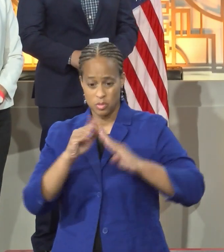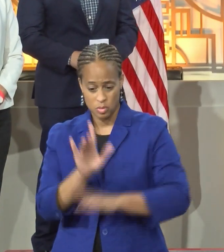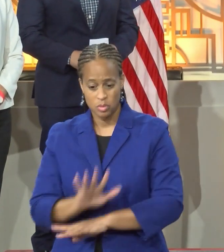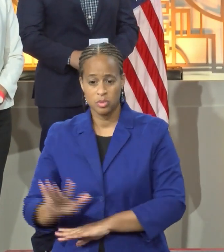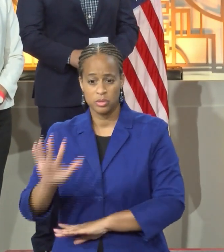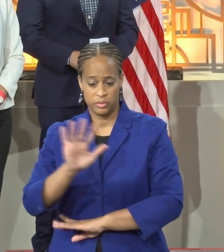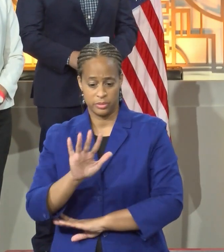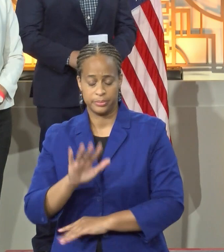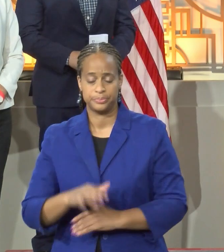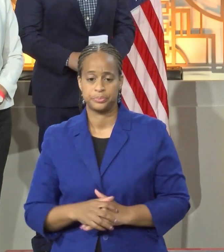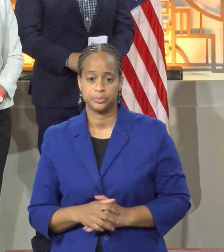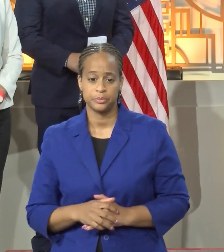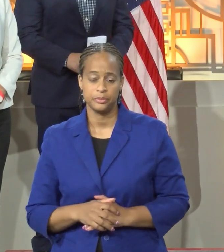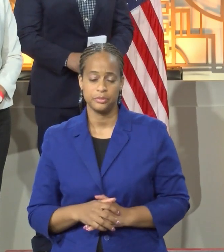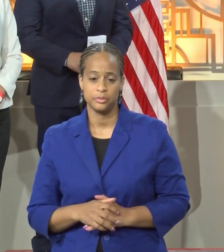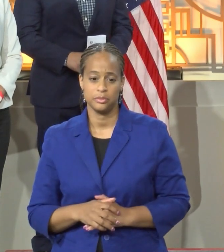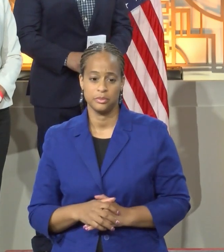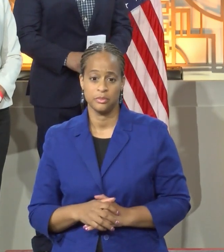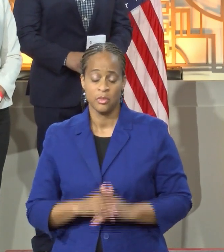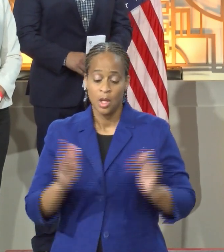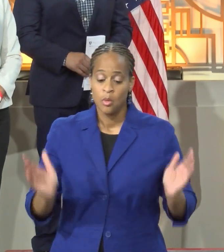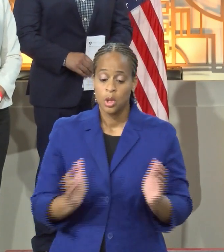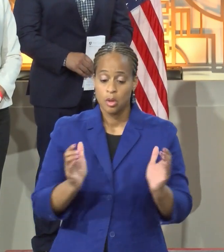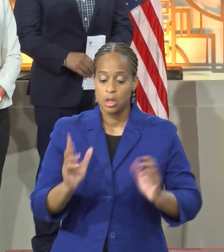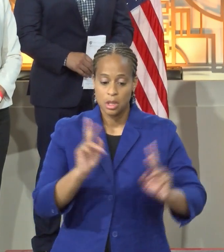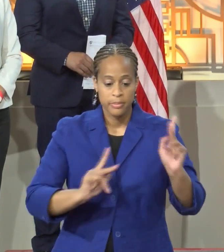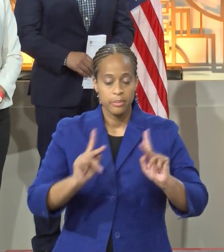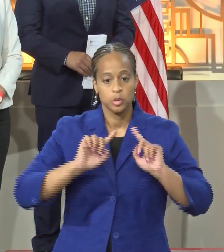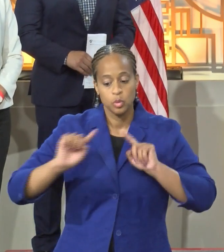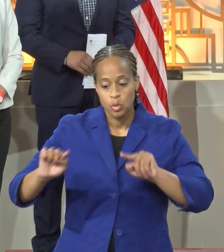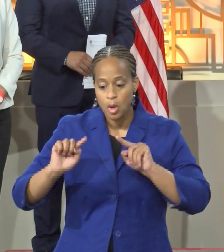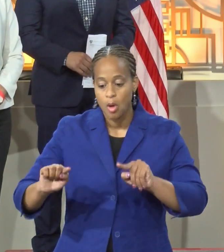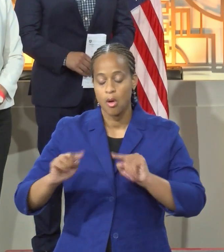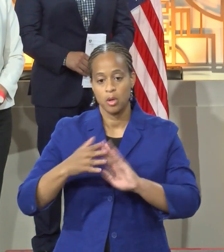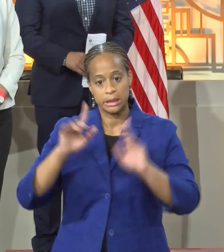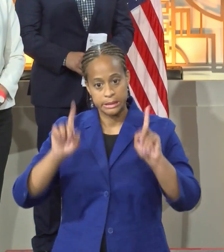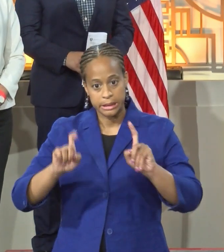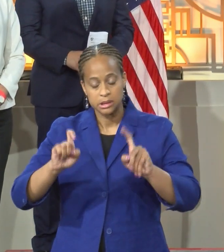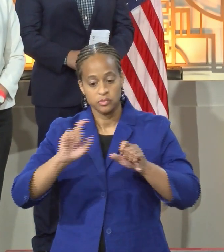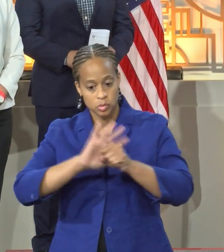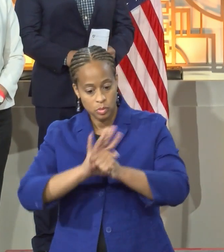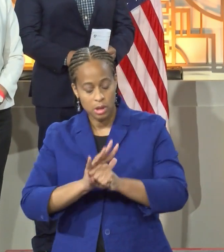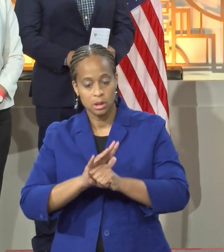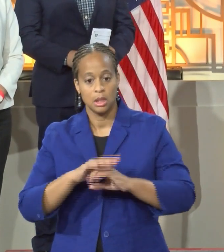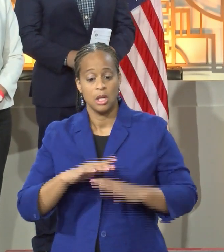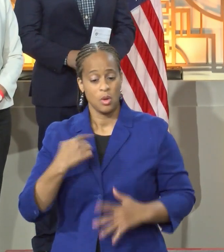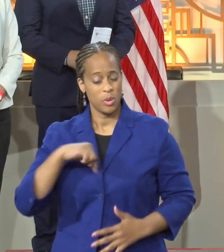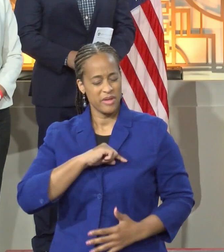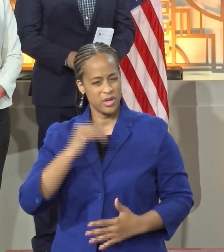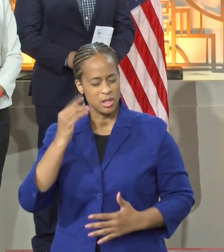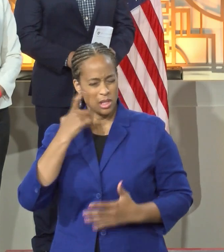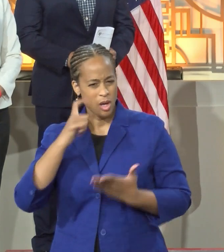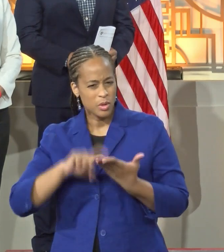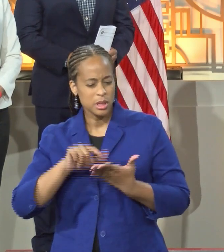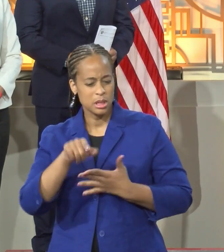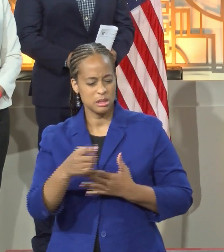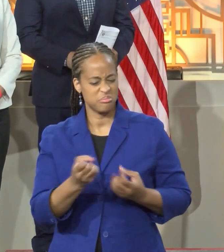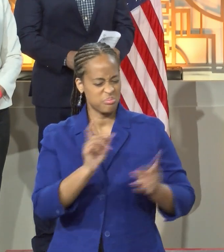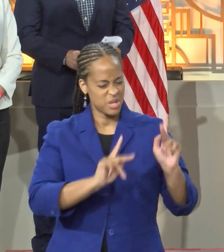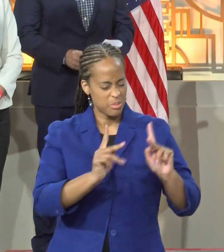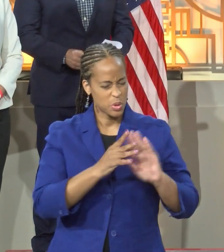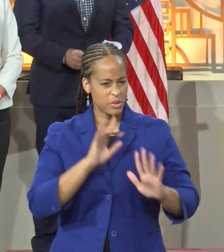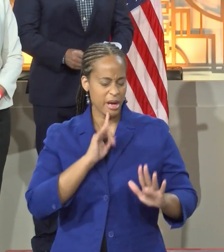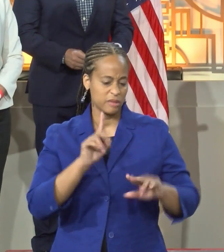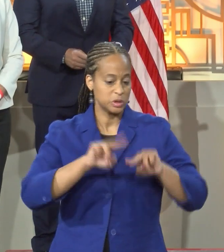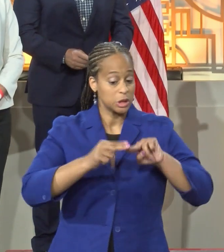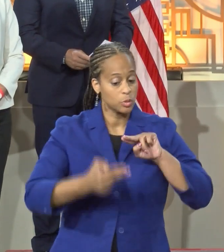Houston. We're encouraging people to go and get tested. We've noticed the numbers start to decrease a little